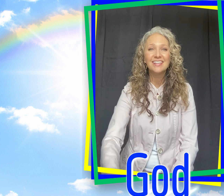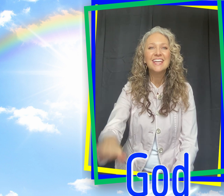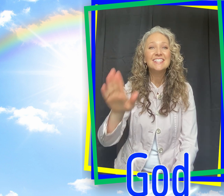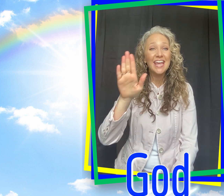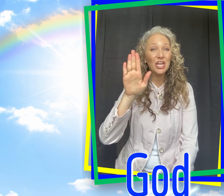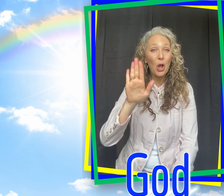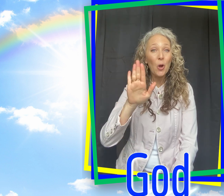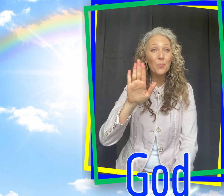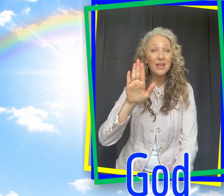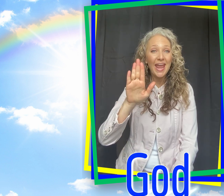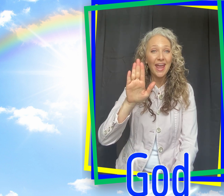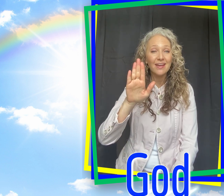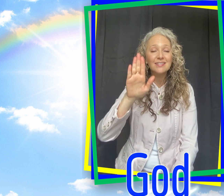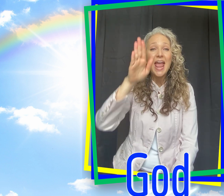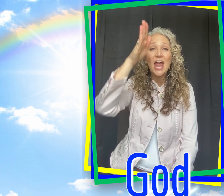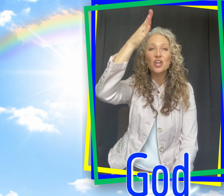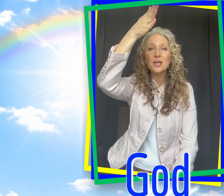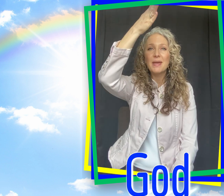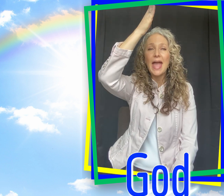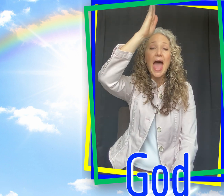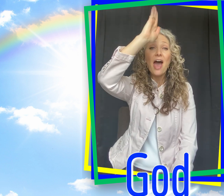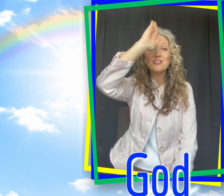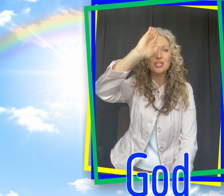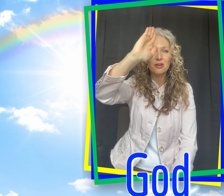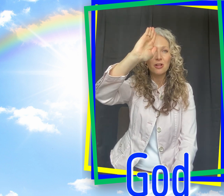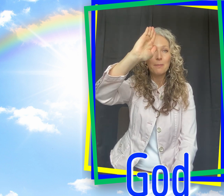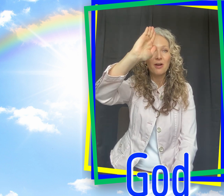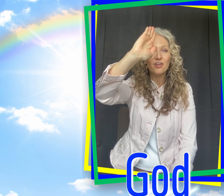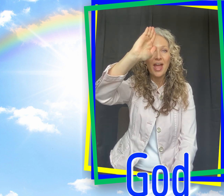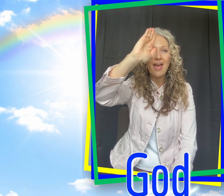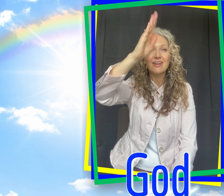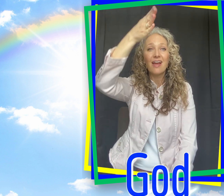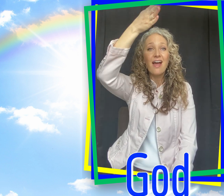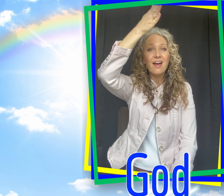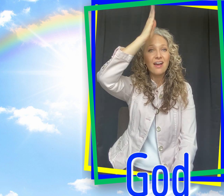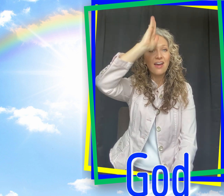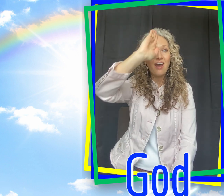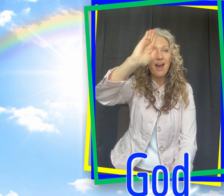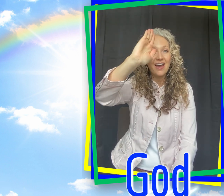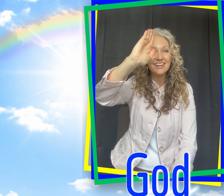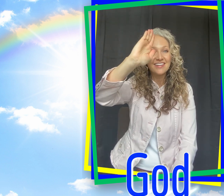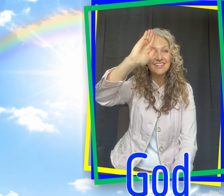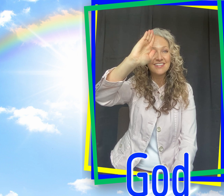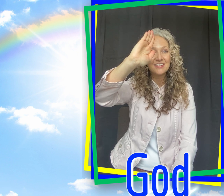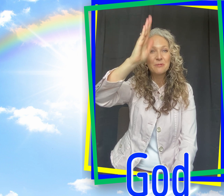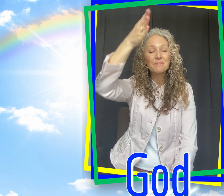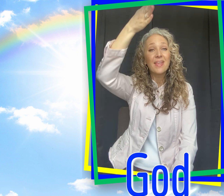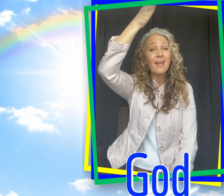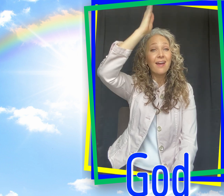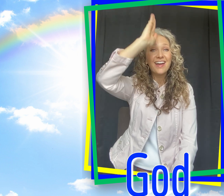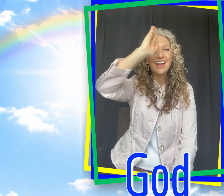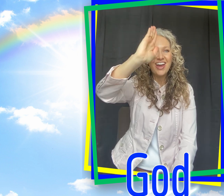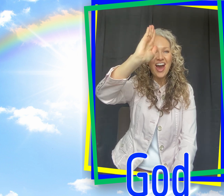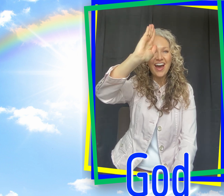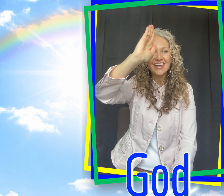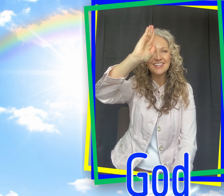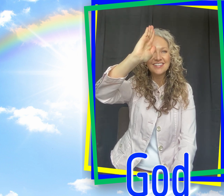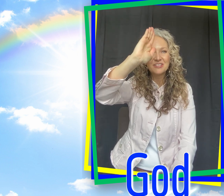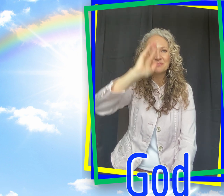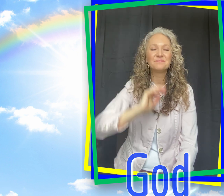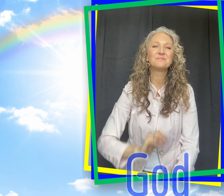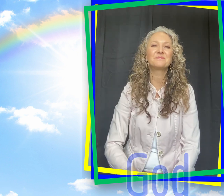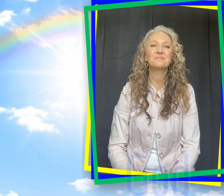God. Take an open hand, and you're going to make a half circle above your head. God.